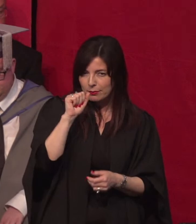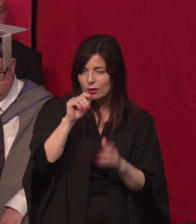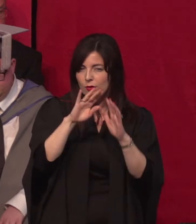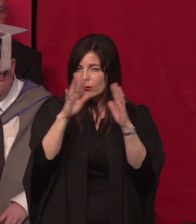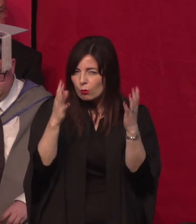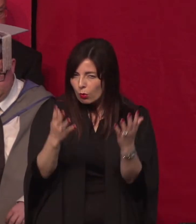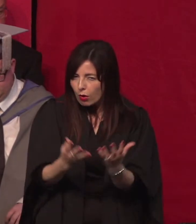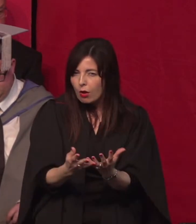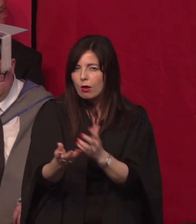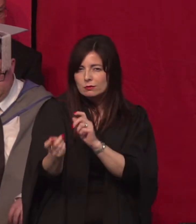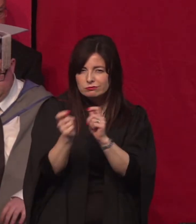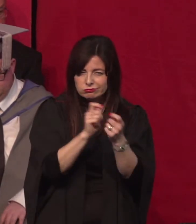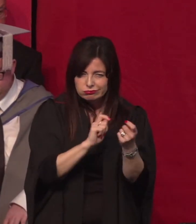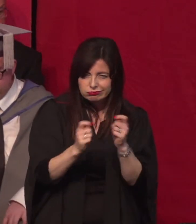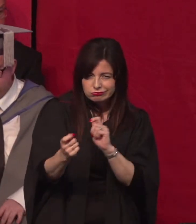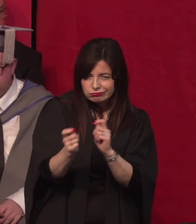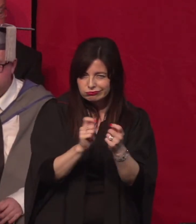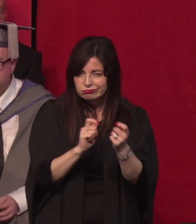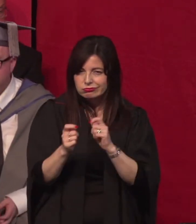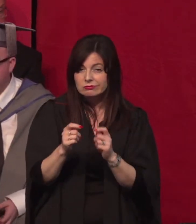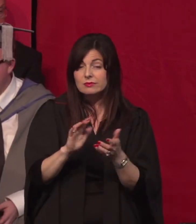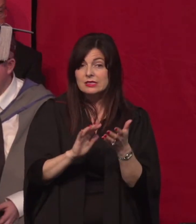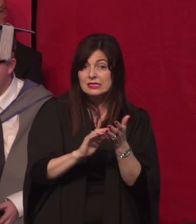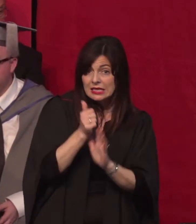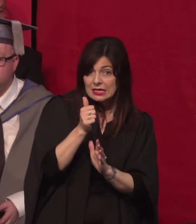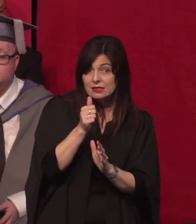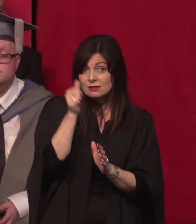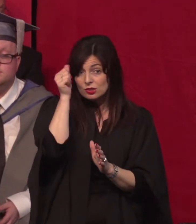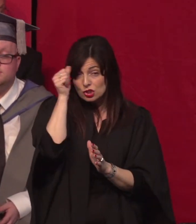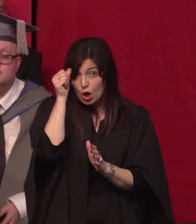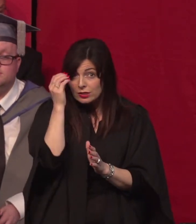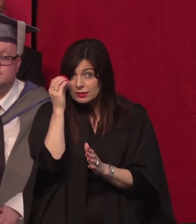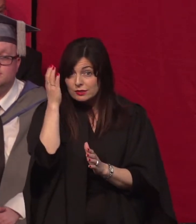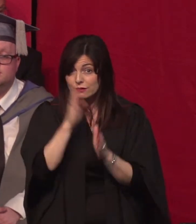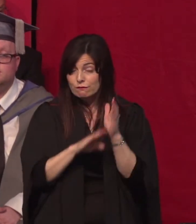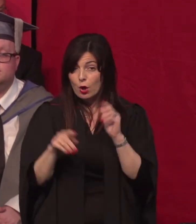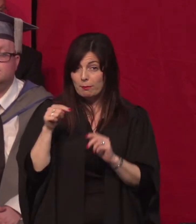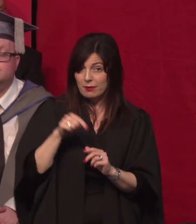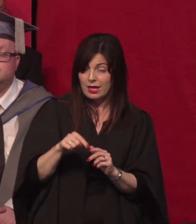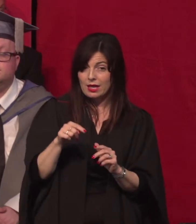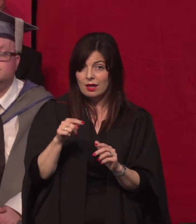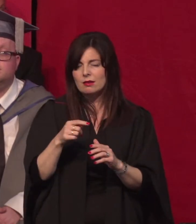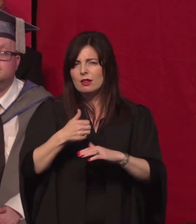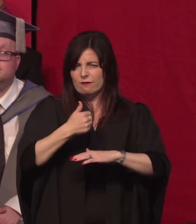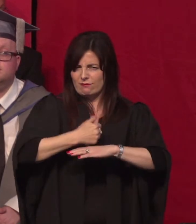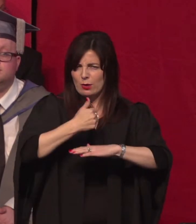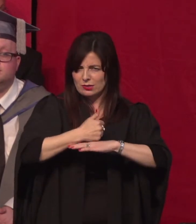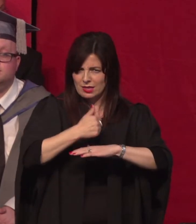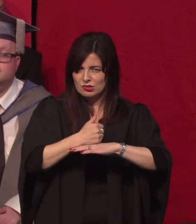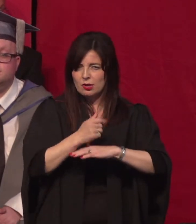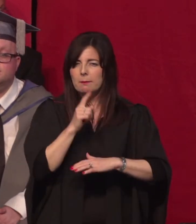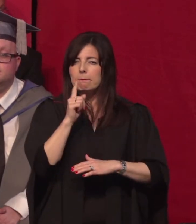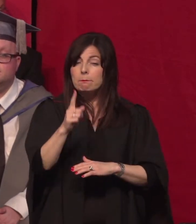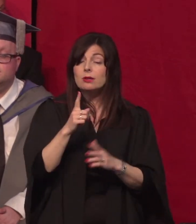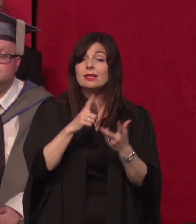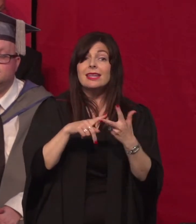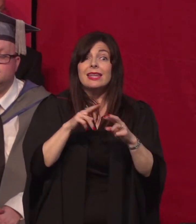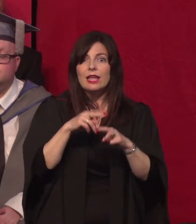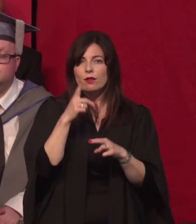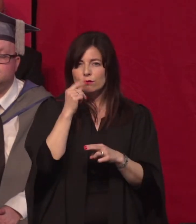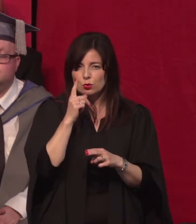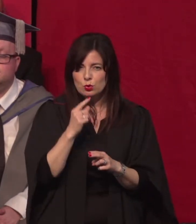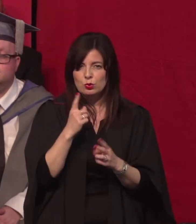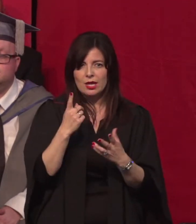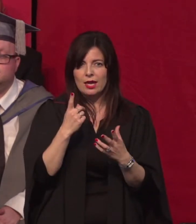is constantly evolving. The skills and knowledge that you gained here are for your foundation, but your ability